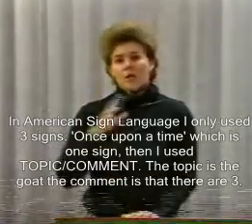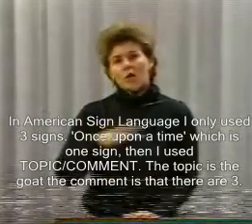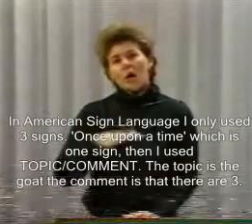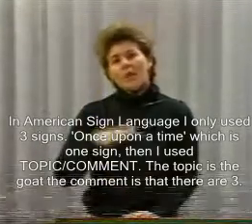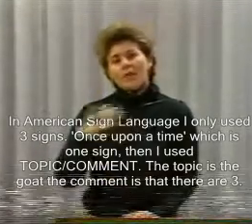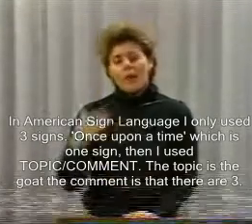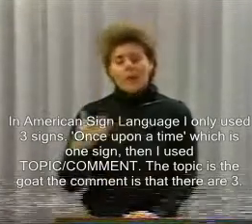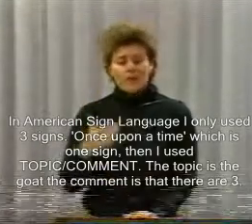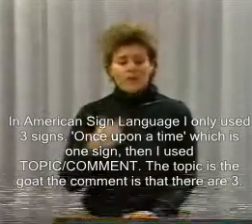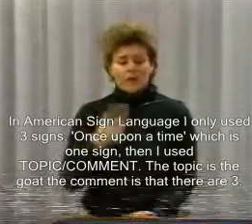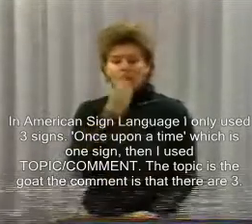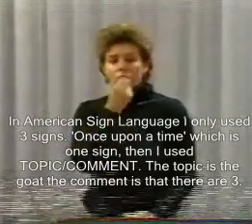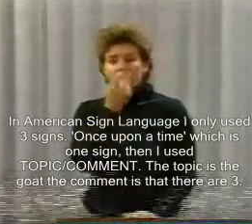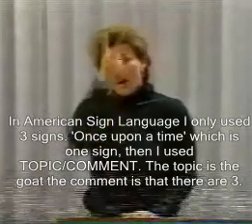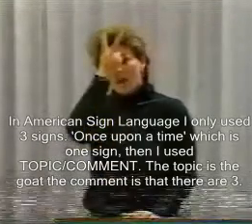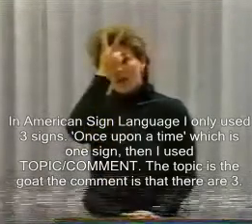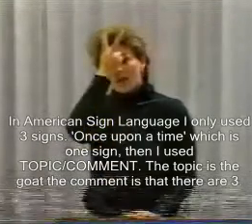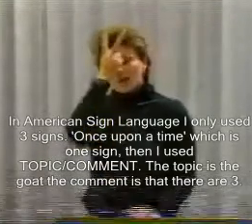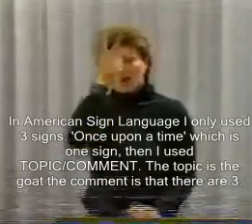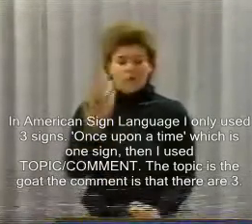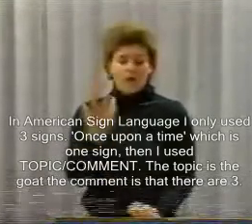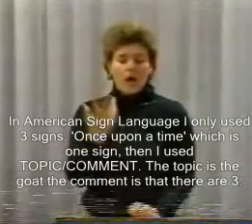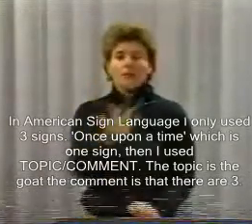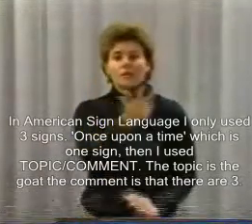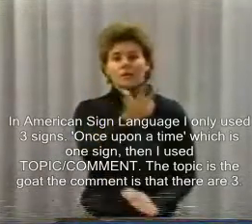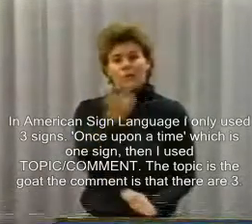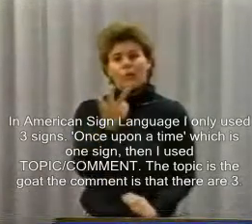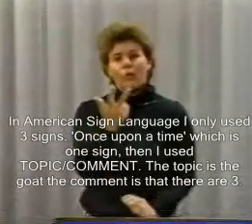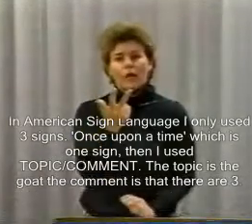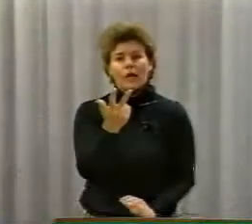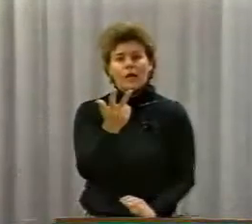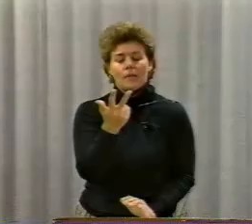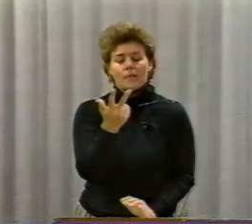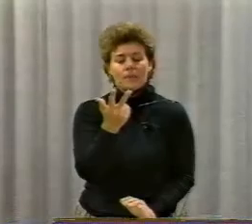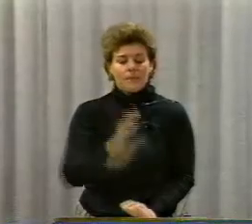used topic, comment. The topic is the goat, the comment is their 3.